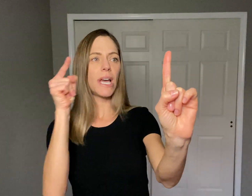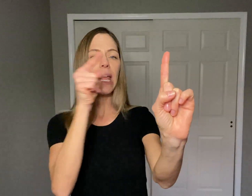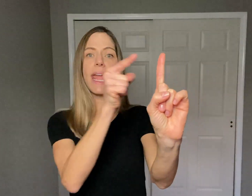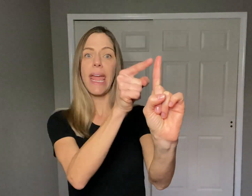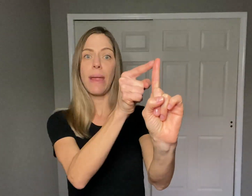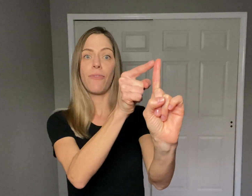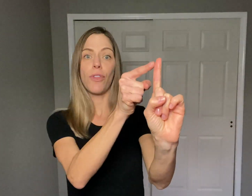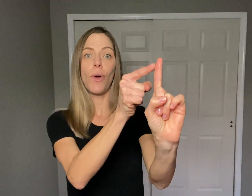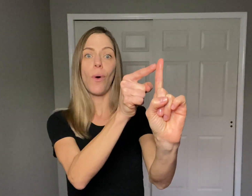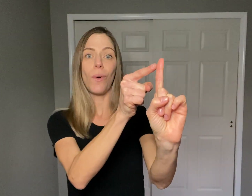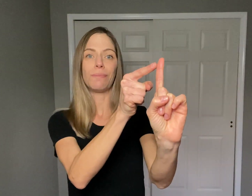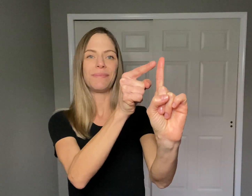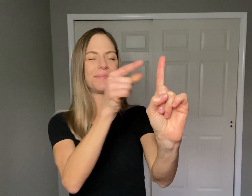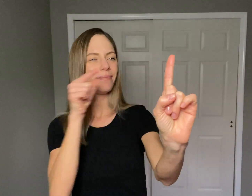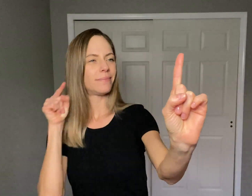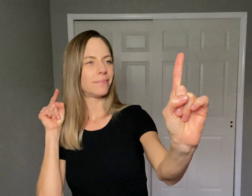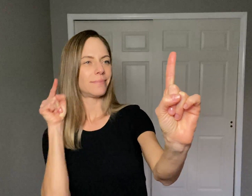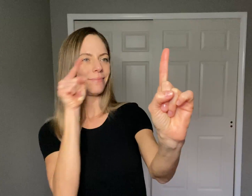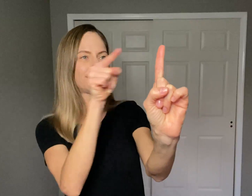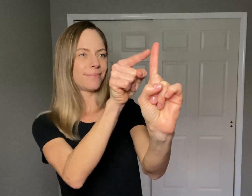of aim for the goal.